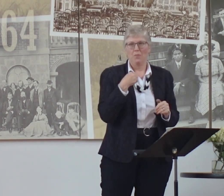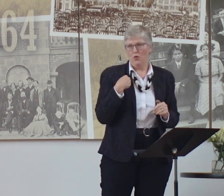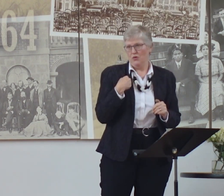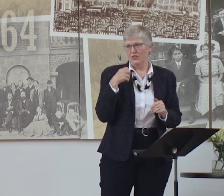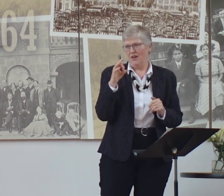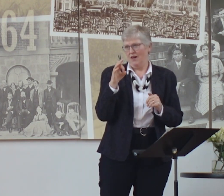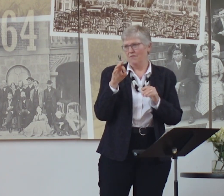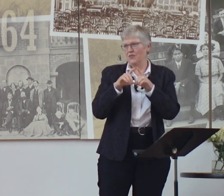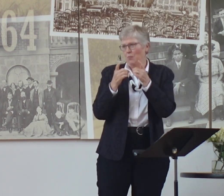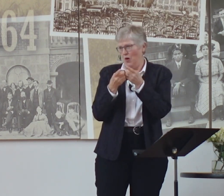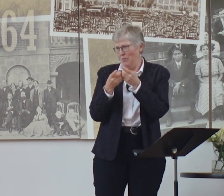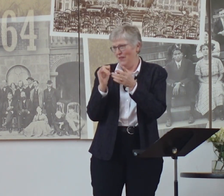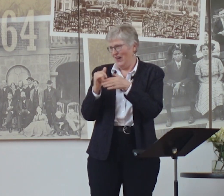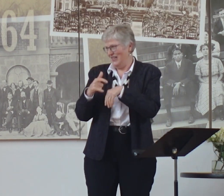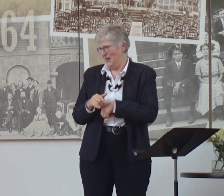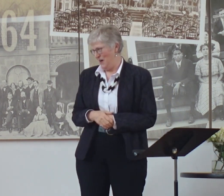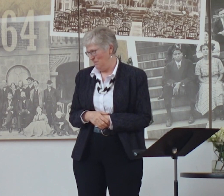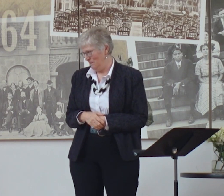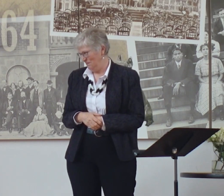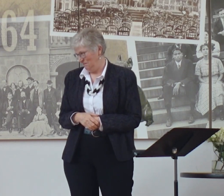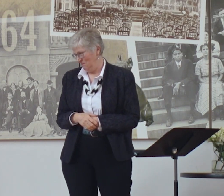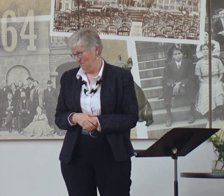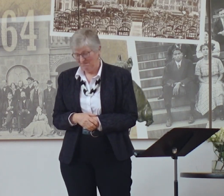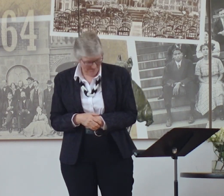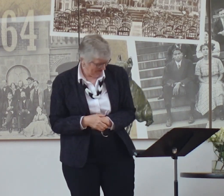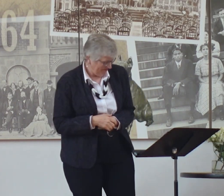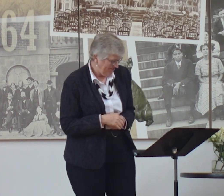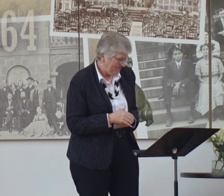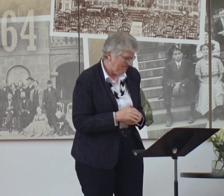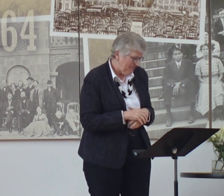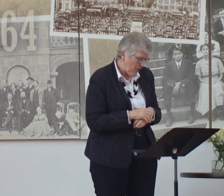of 40 members within the department at that time.